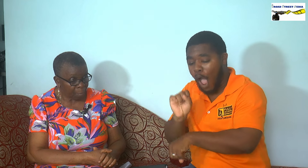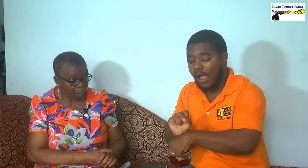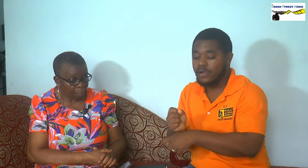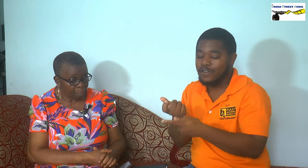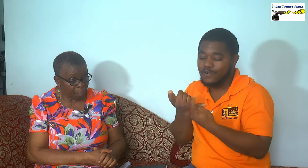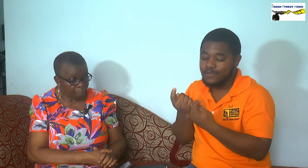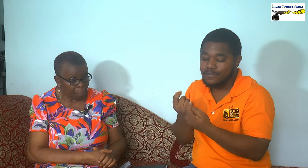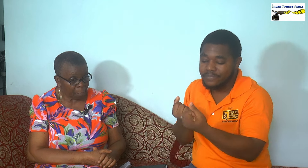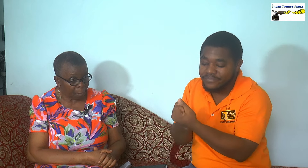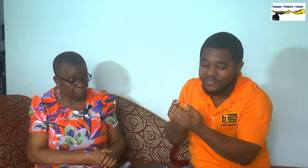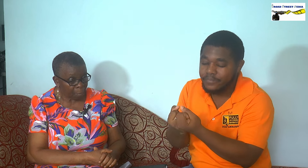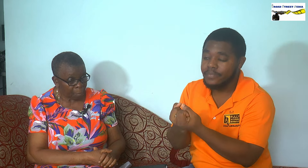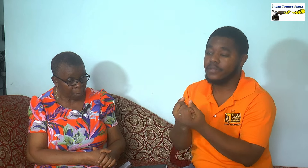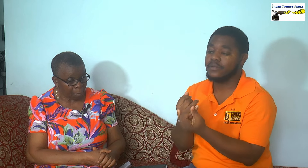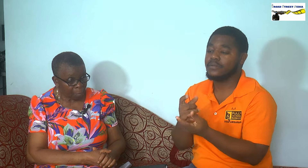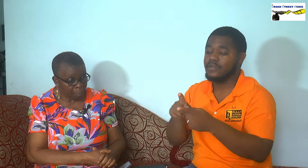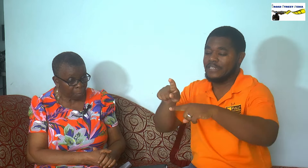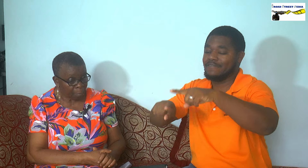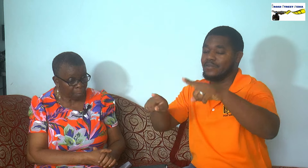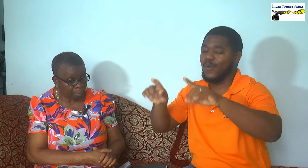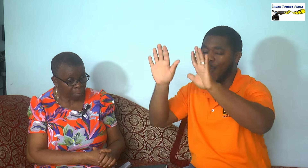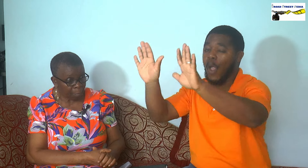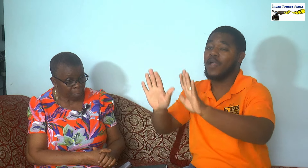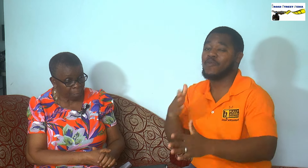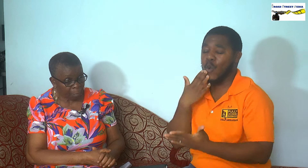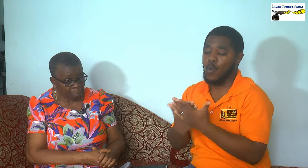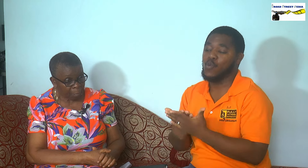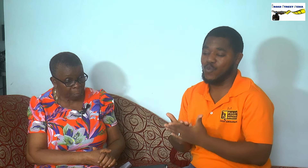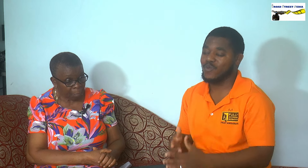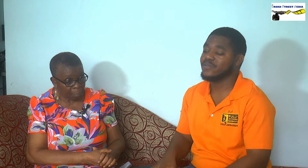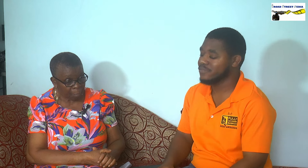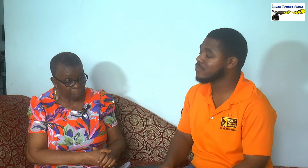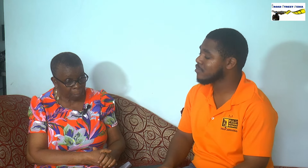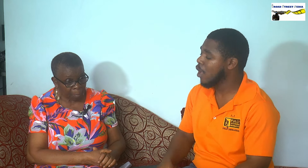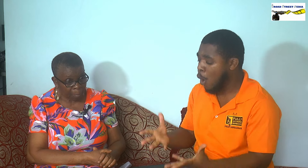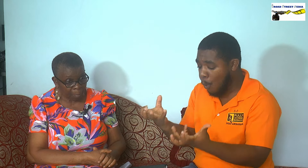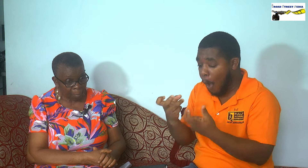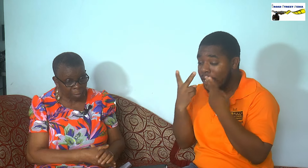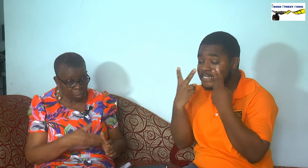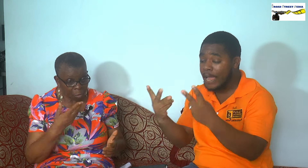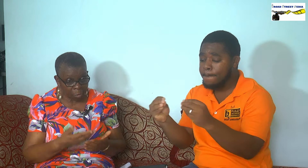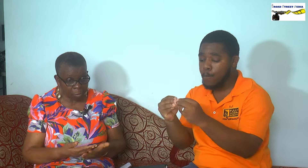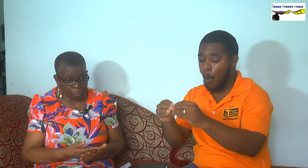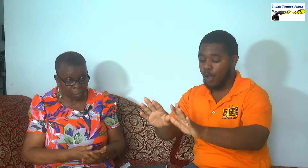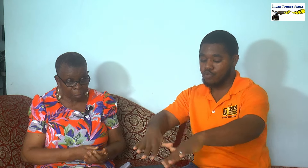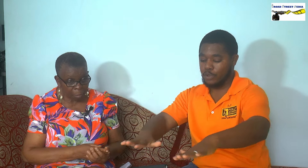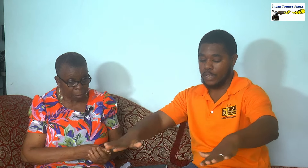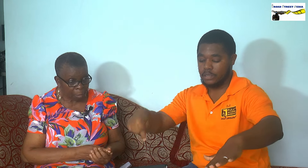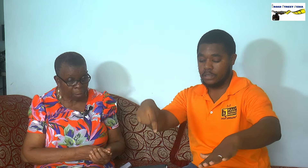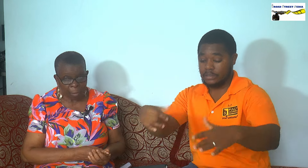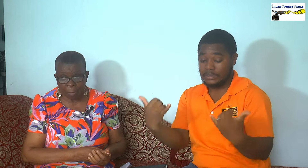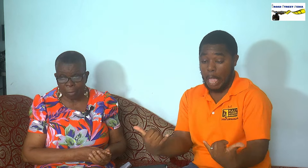won awards for hard work and so on. That's wonderful, that's good. Mm-hmm. I want to see more